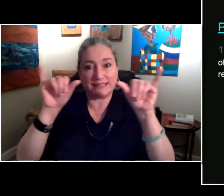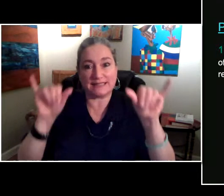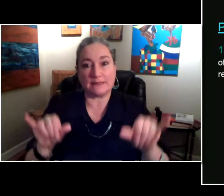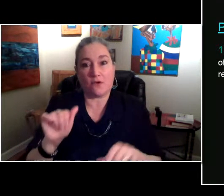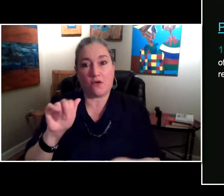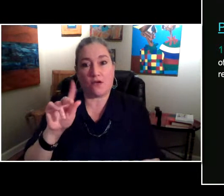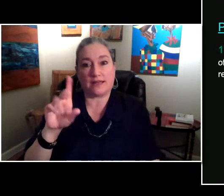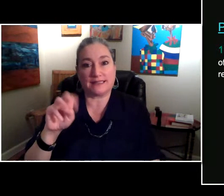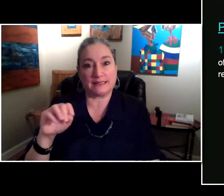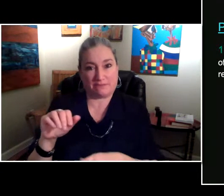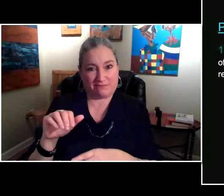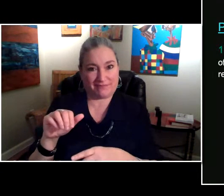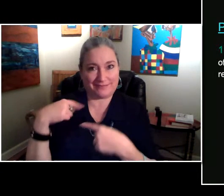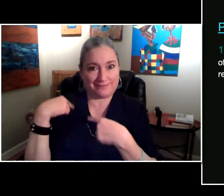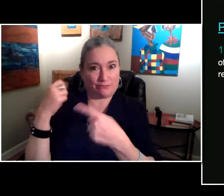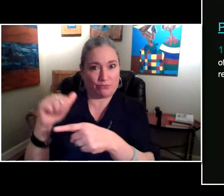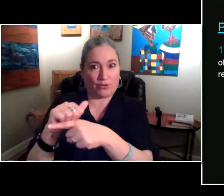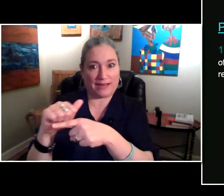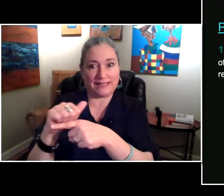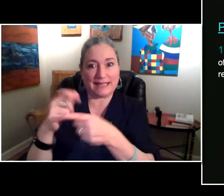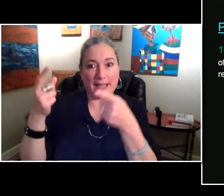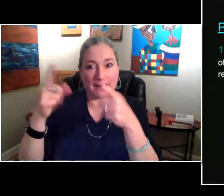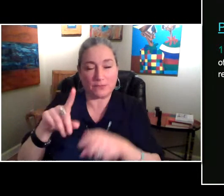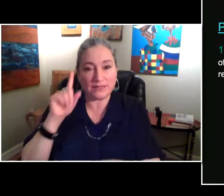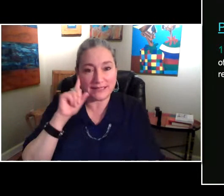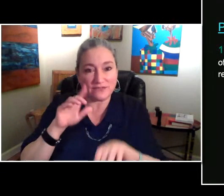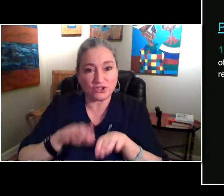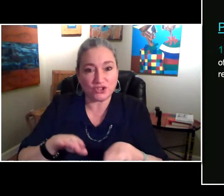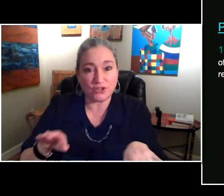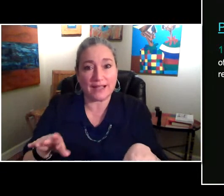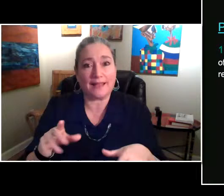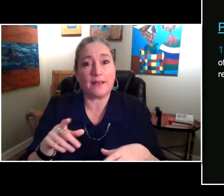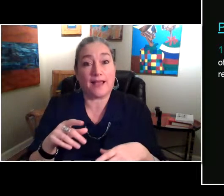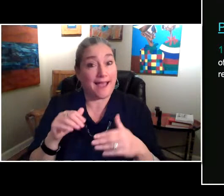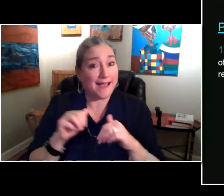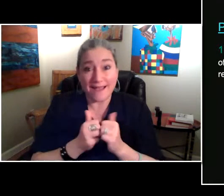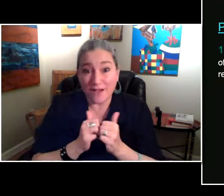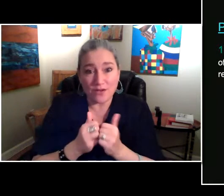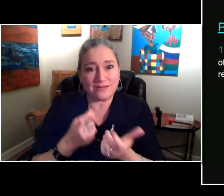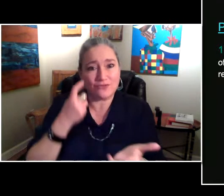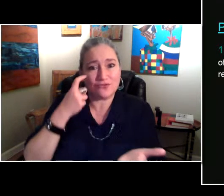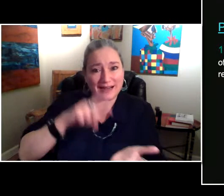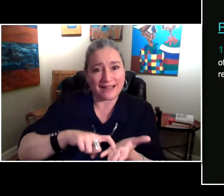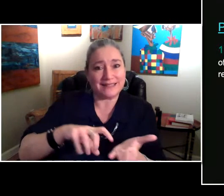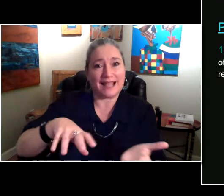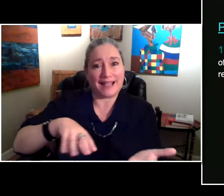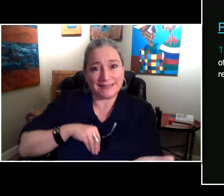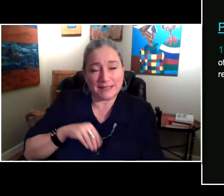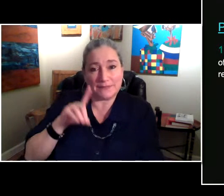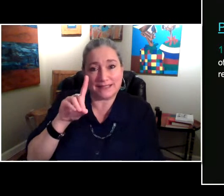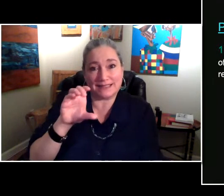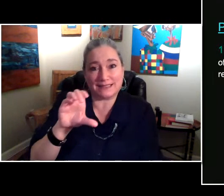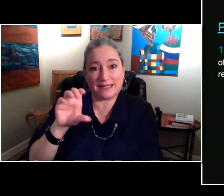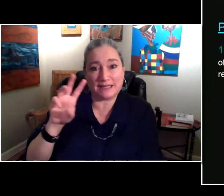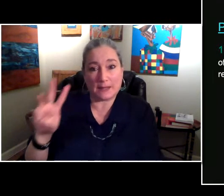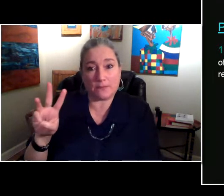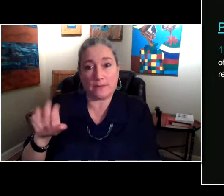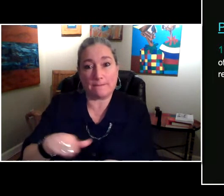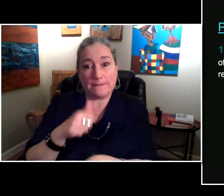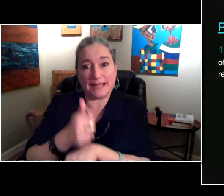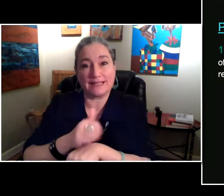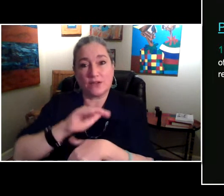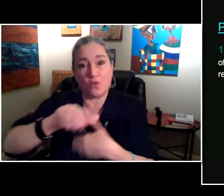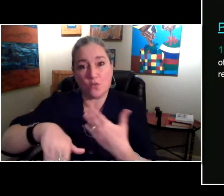the over 120 years of California's harmful systemic autism practices that have happened to deaf